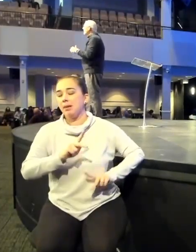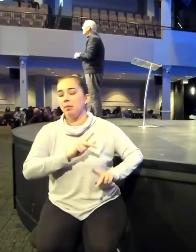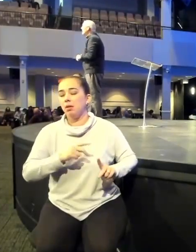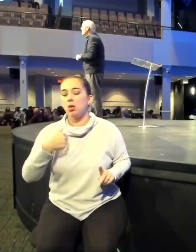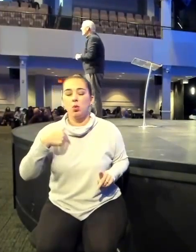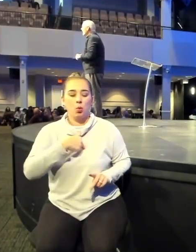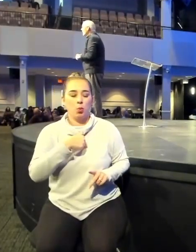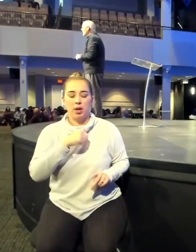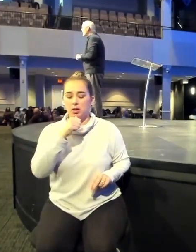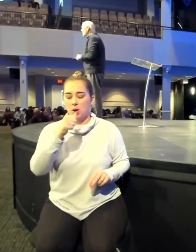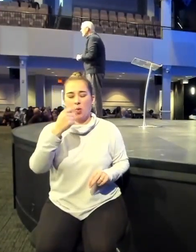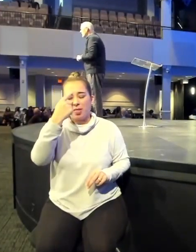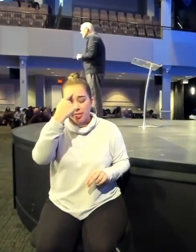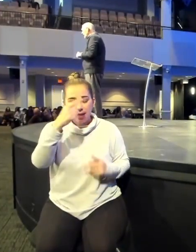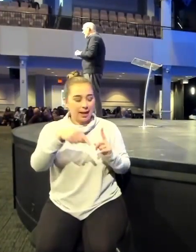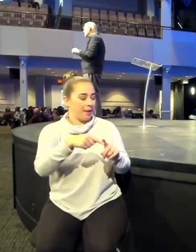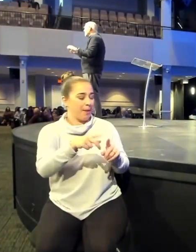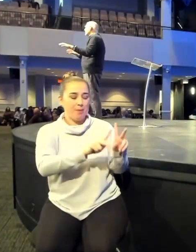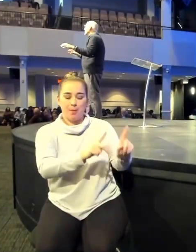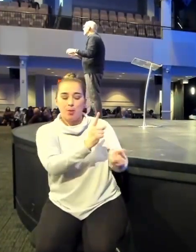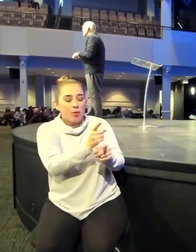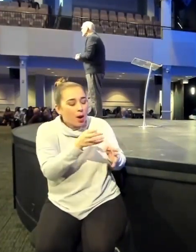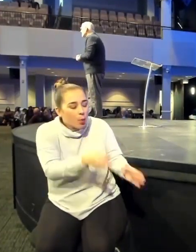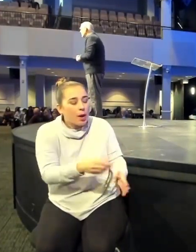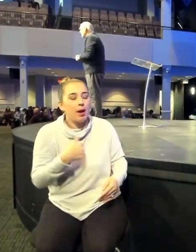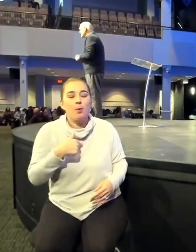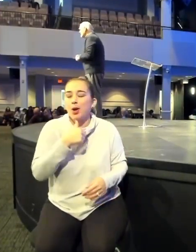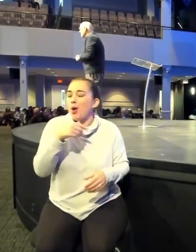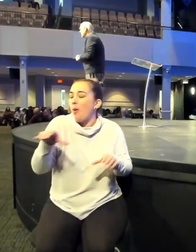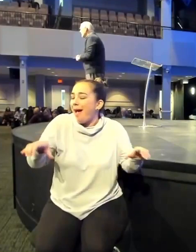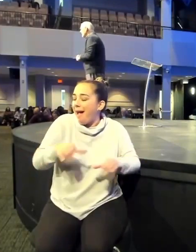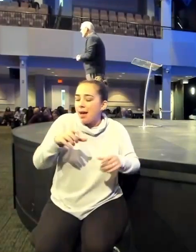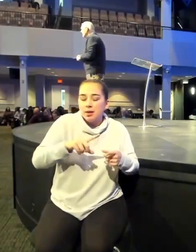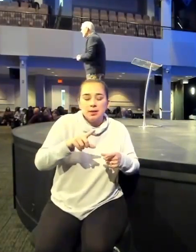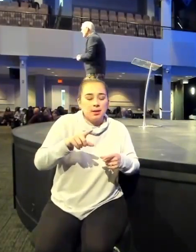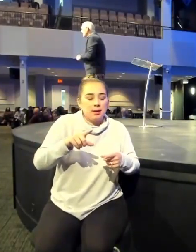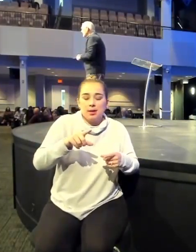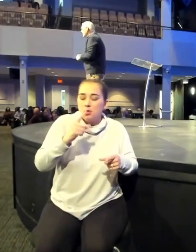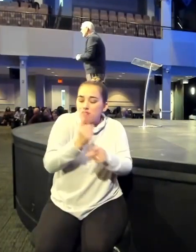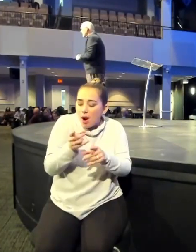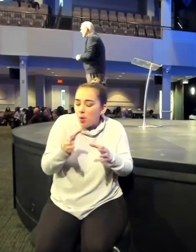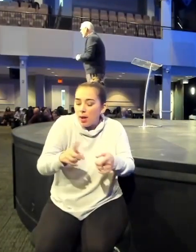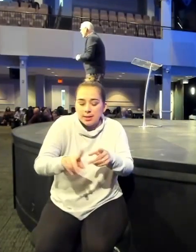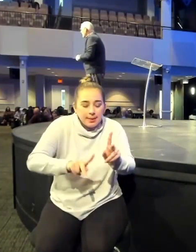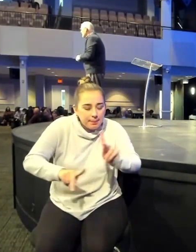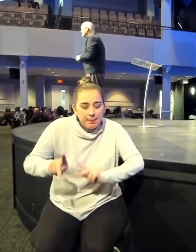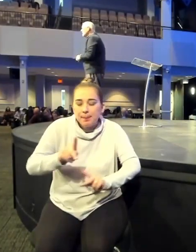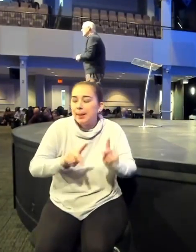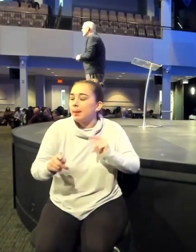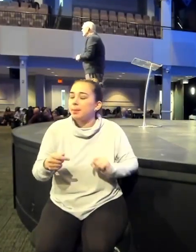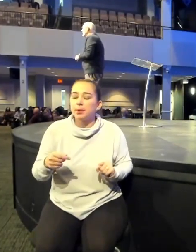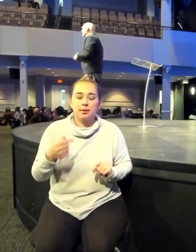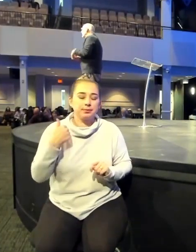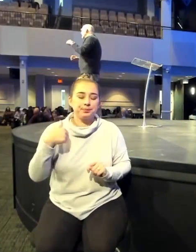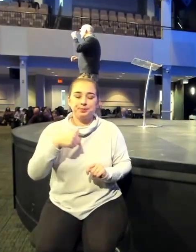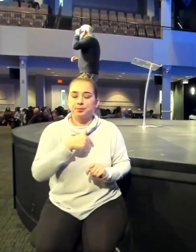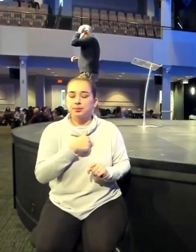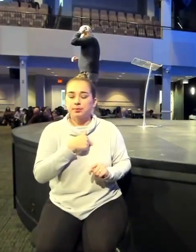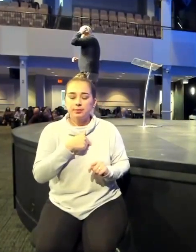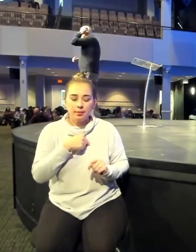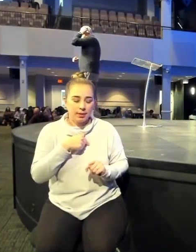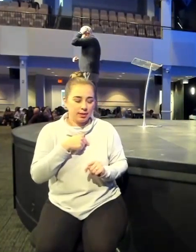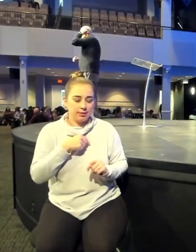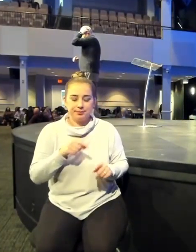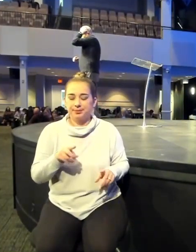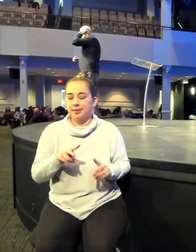think about people the right way. We fail to act toward them the way that you would want us to. Lord, we're so very fickle when it comes